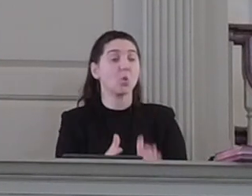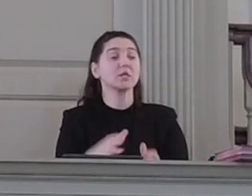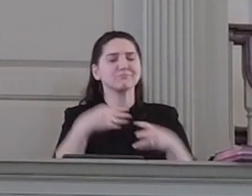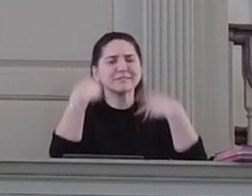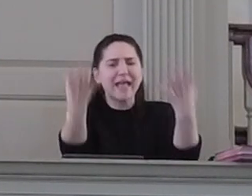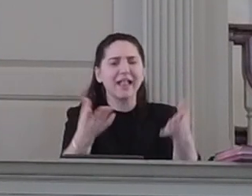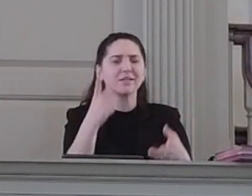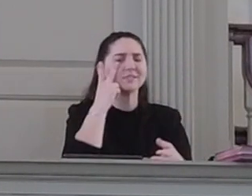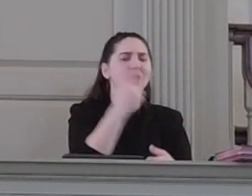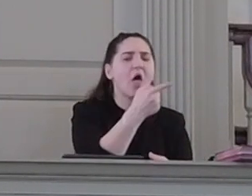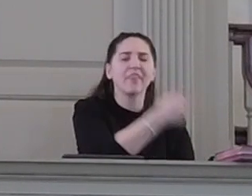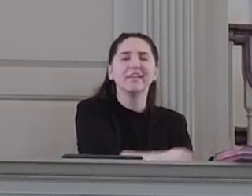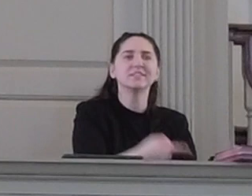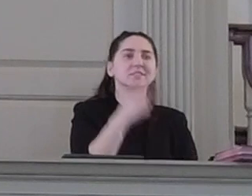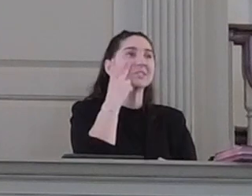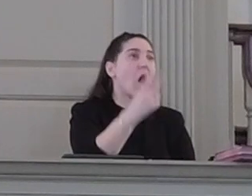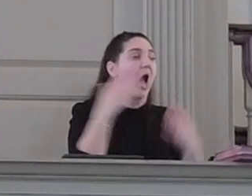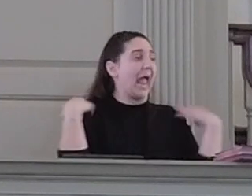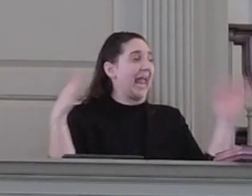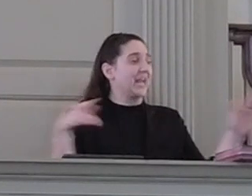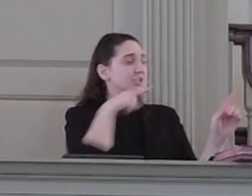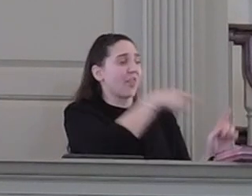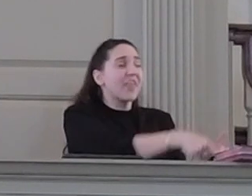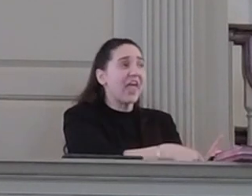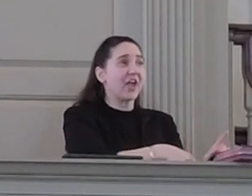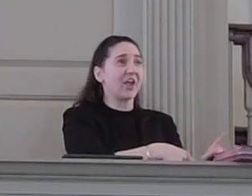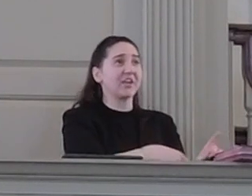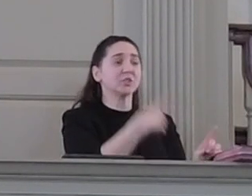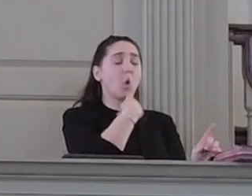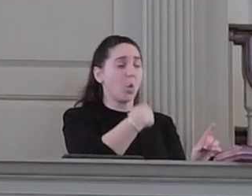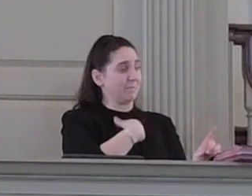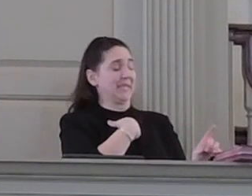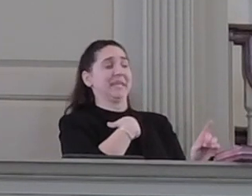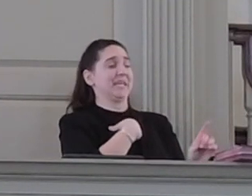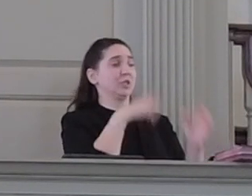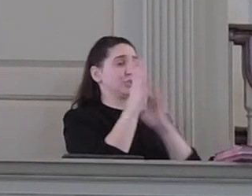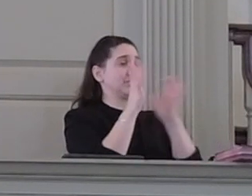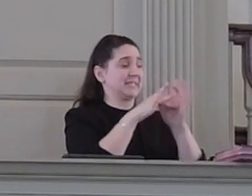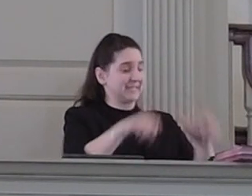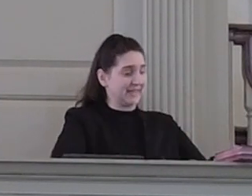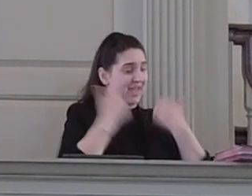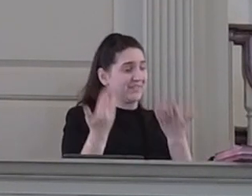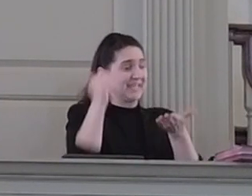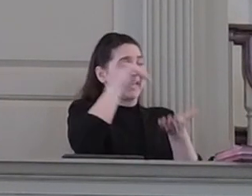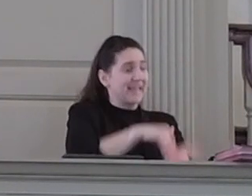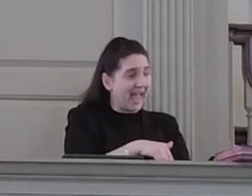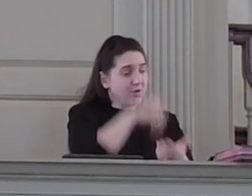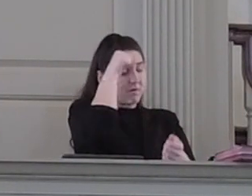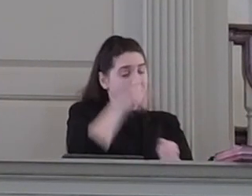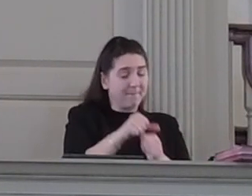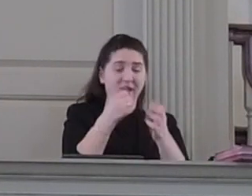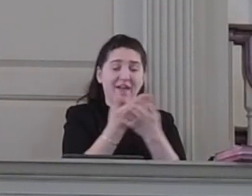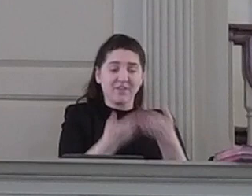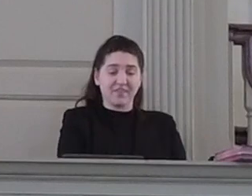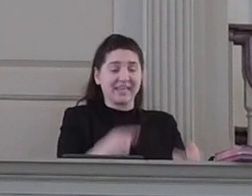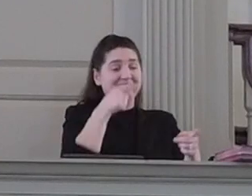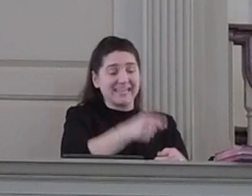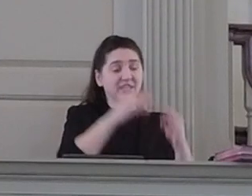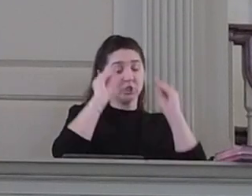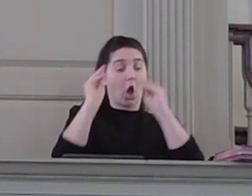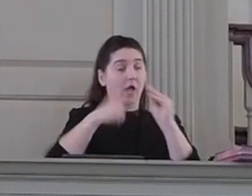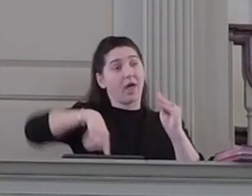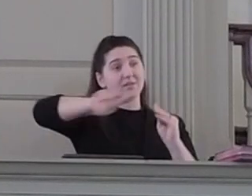him too. He met them, he saw their fear and their joy. He told them to remember everything that he had taught